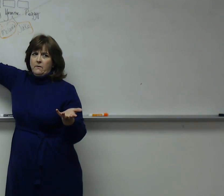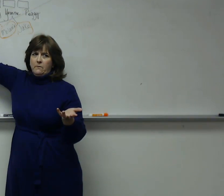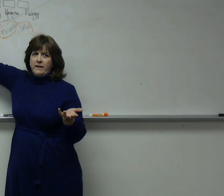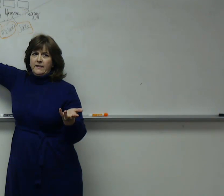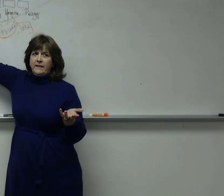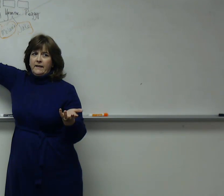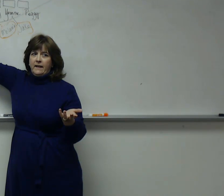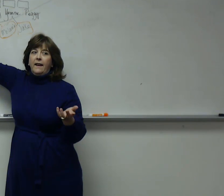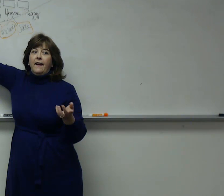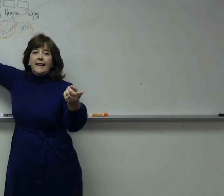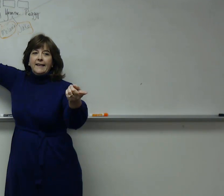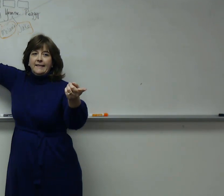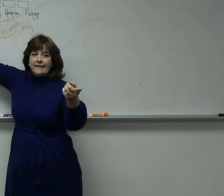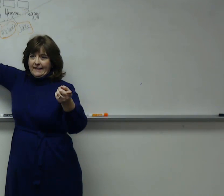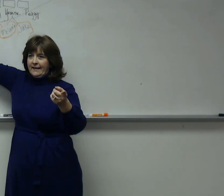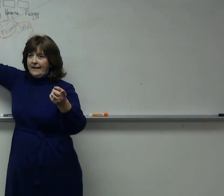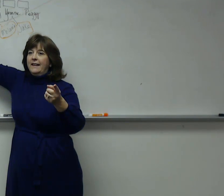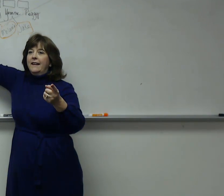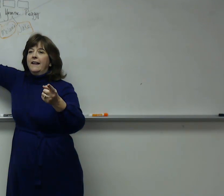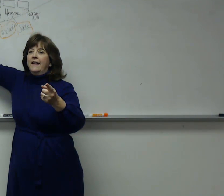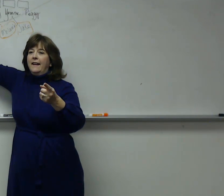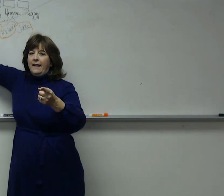What is he? Yes.